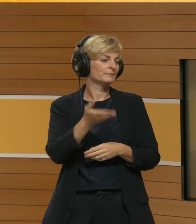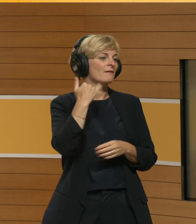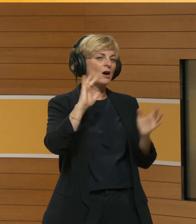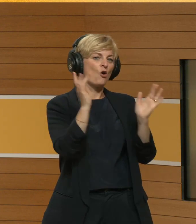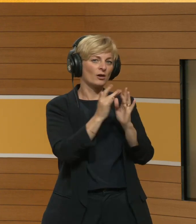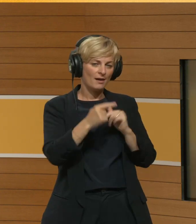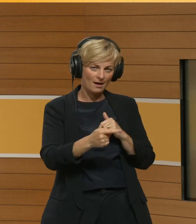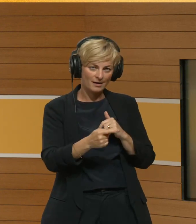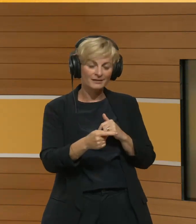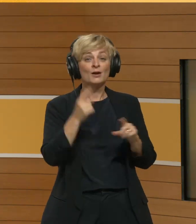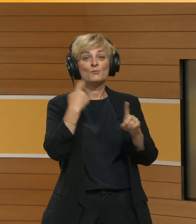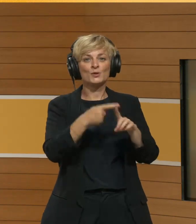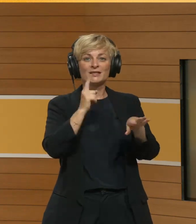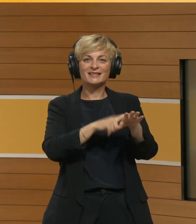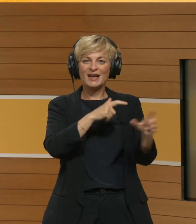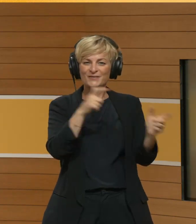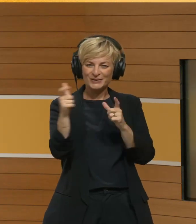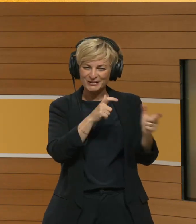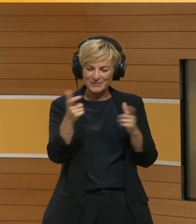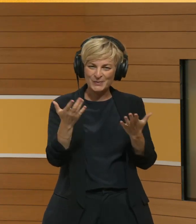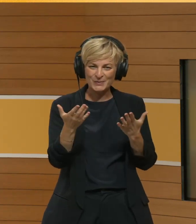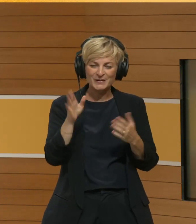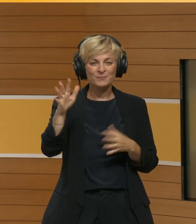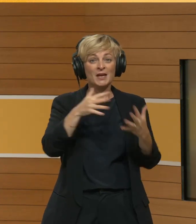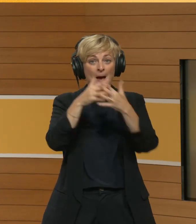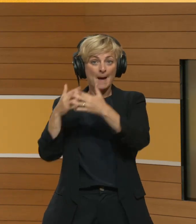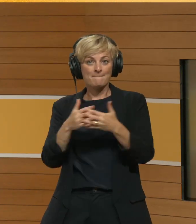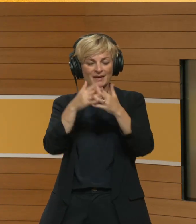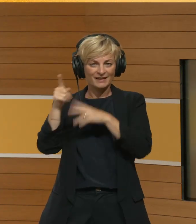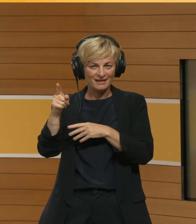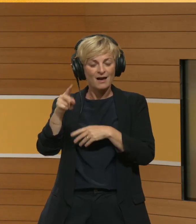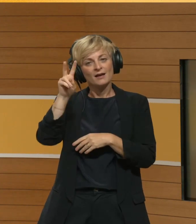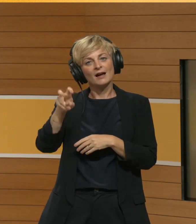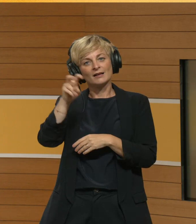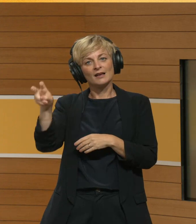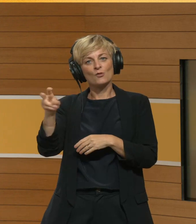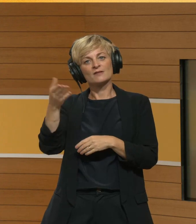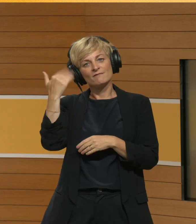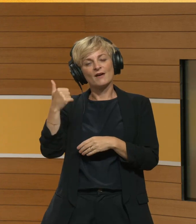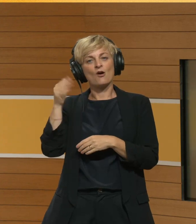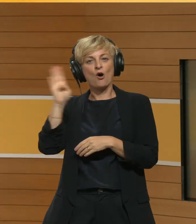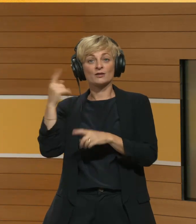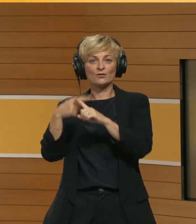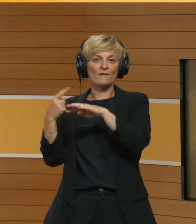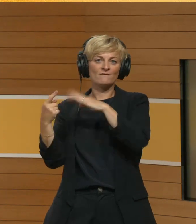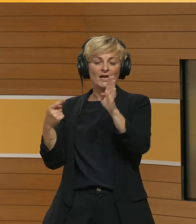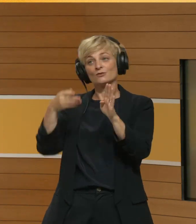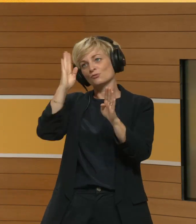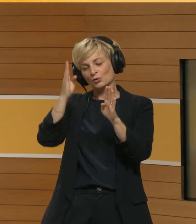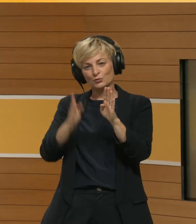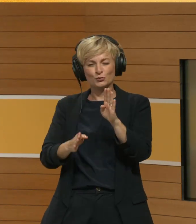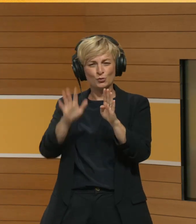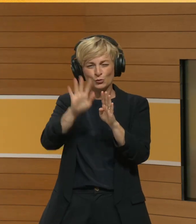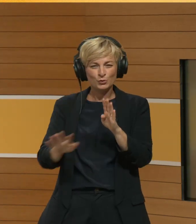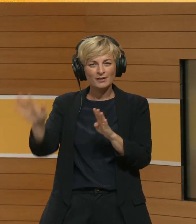east to the west coast, north and south US, so it's quite, there